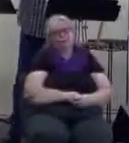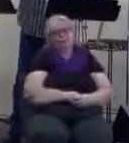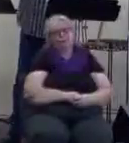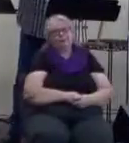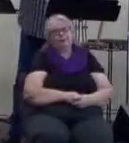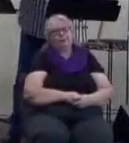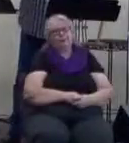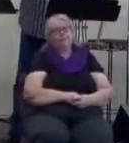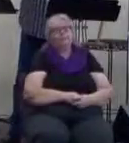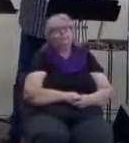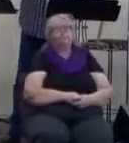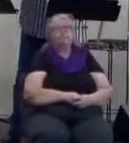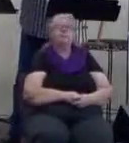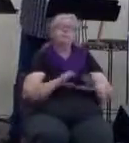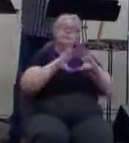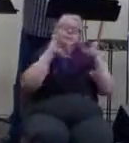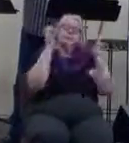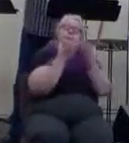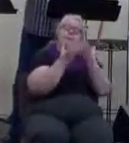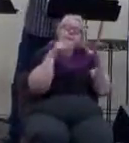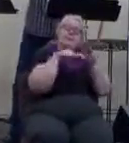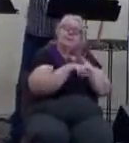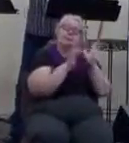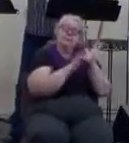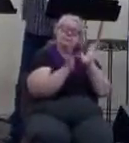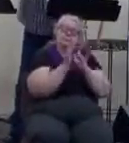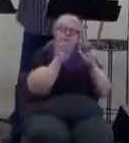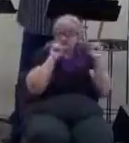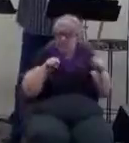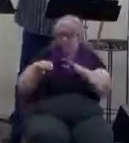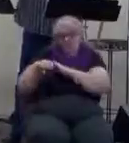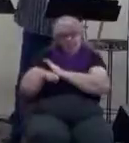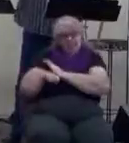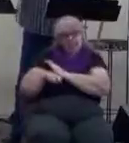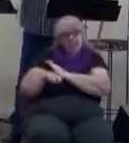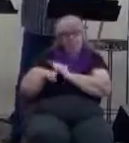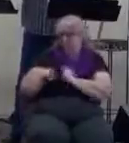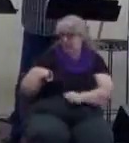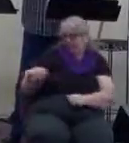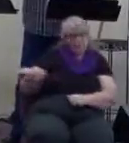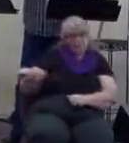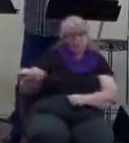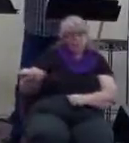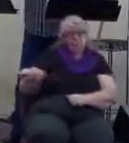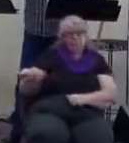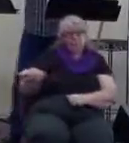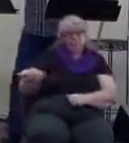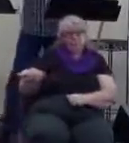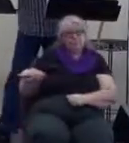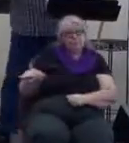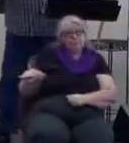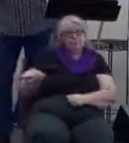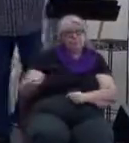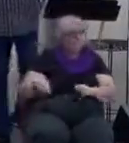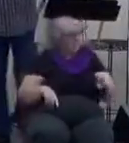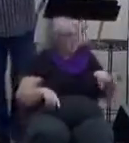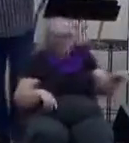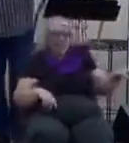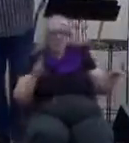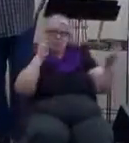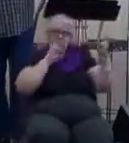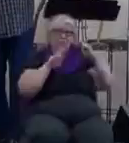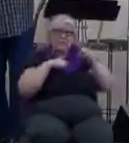The crowd that killed Jesus can kill them, and these guys are worried about the crowds, so they go out